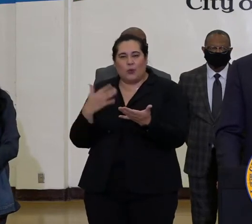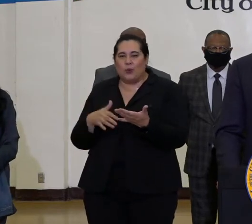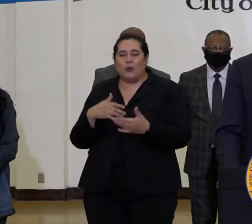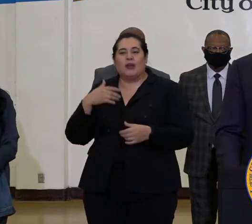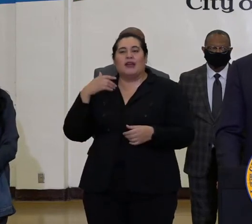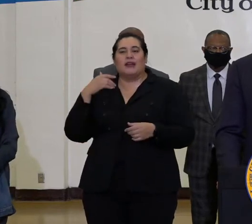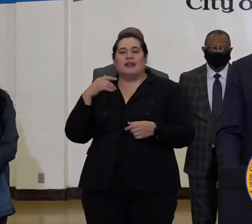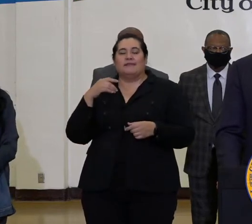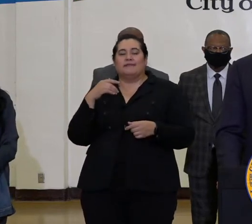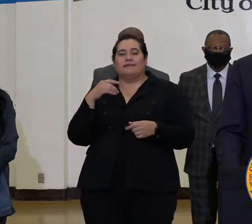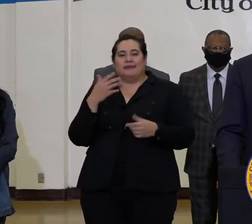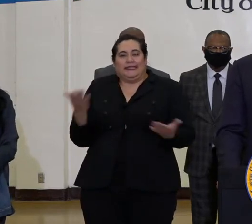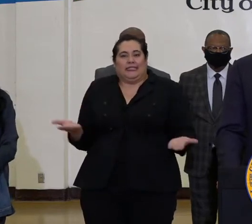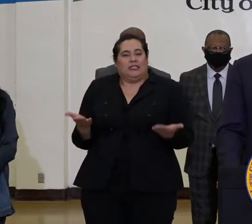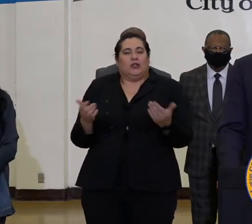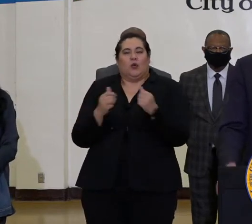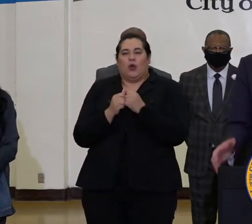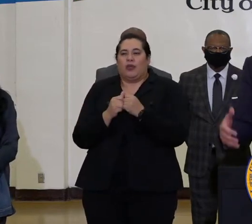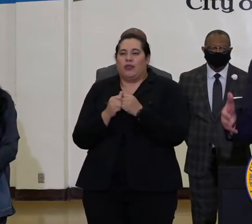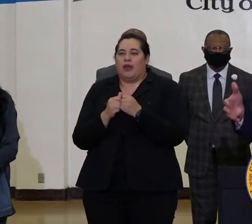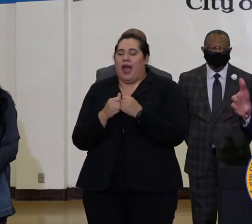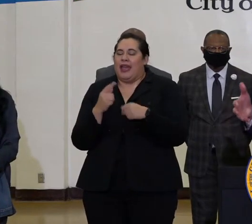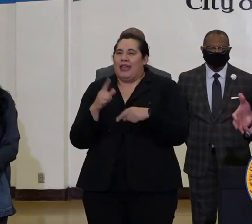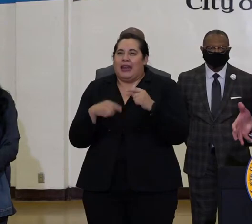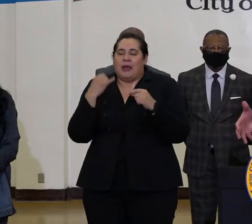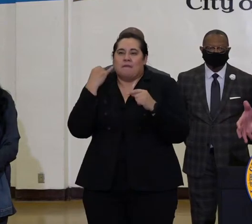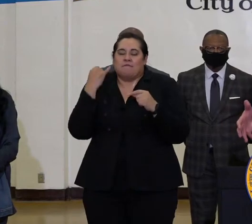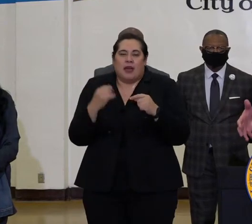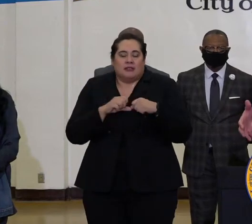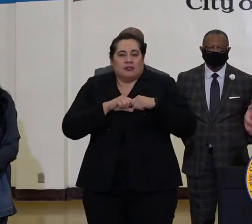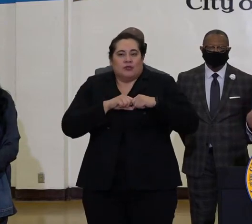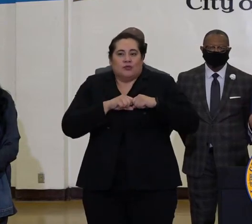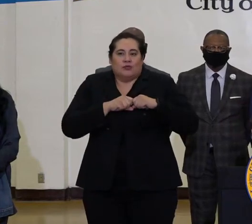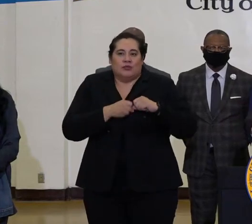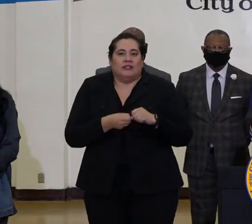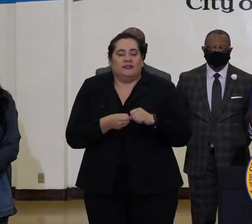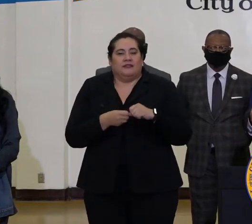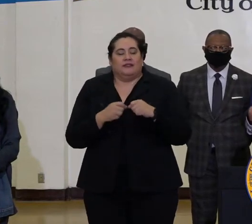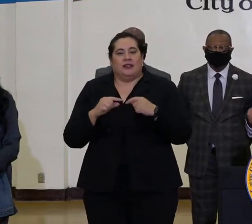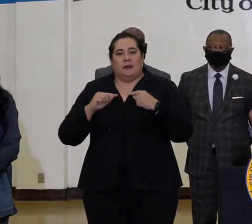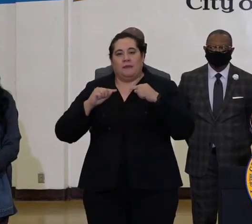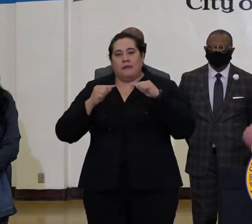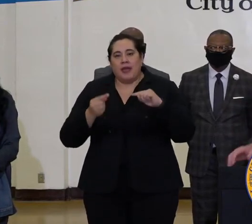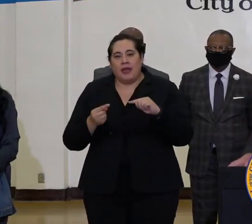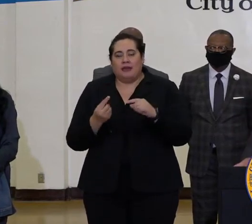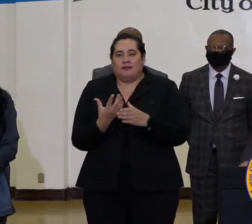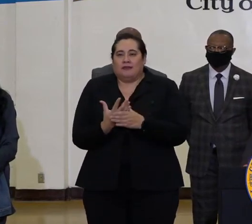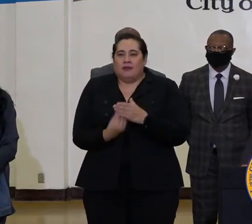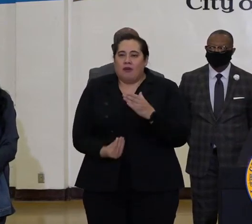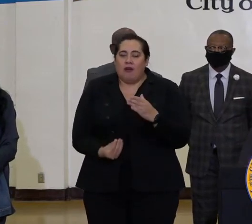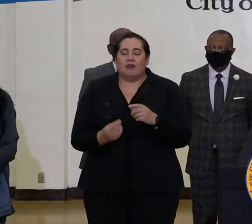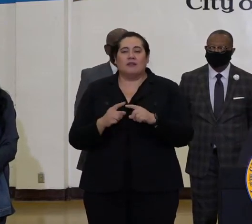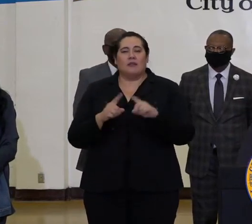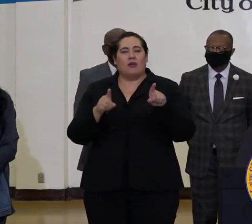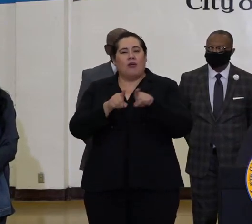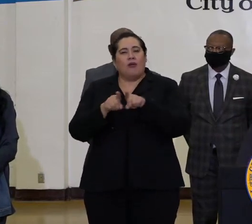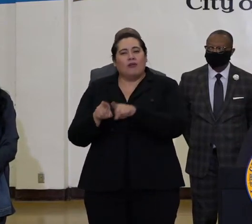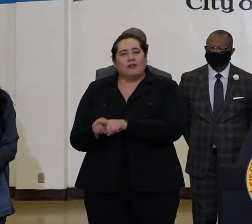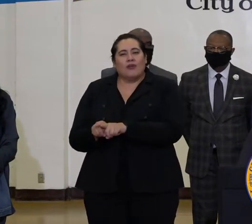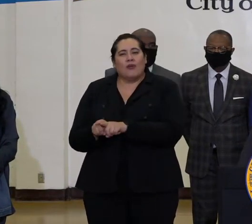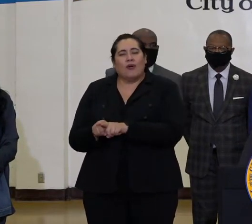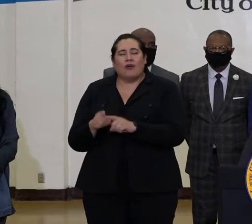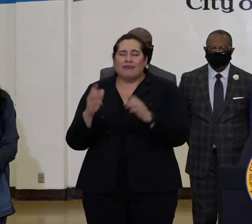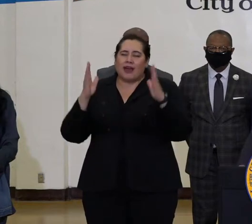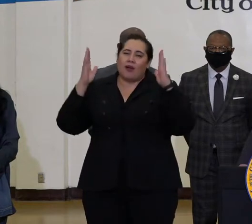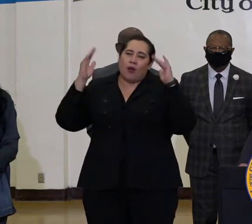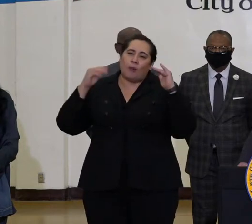are here with tremendous, I can't imagine, grief and pain and loss, but also,